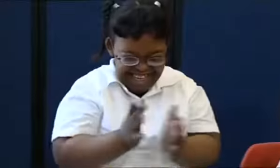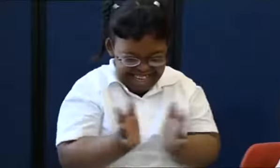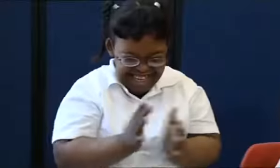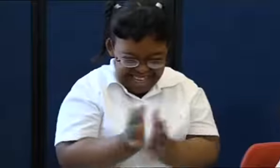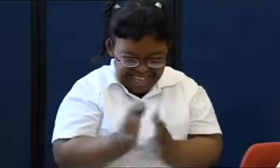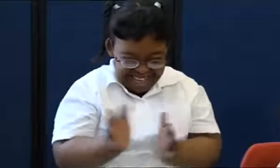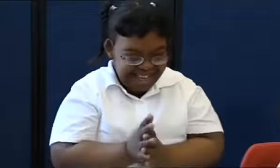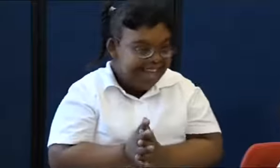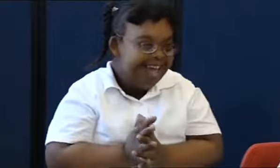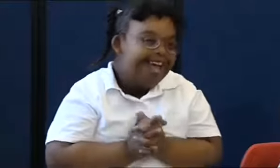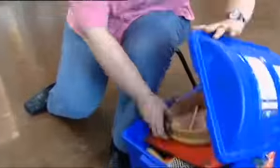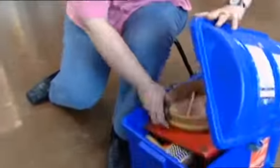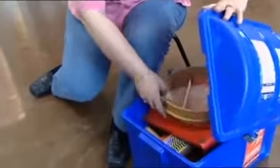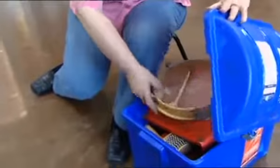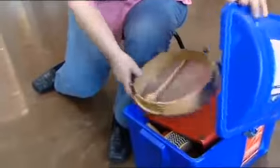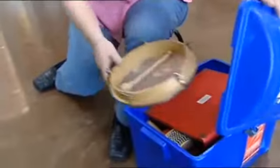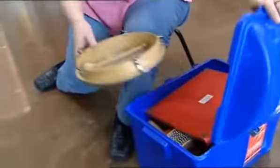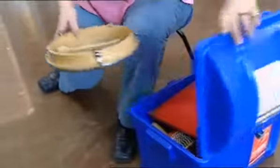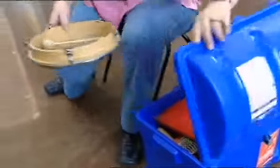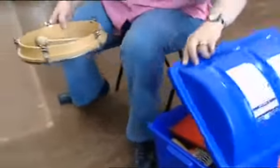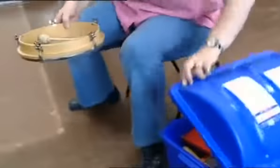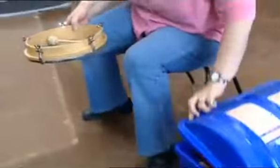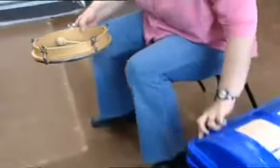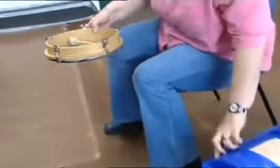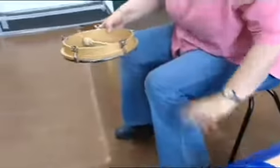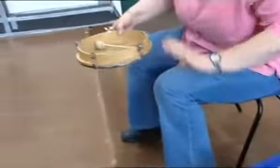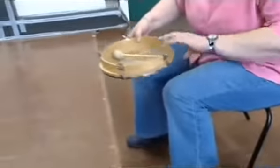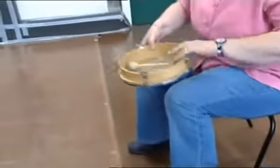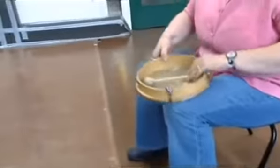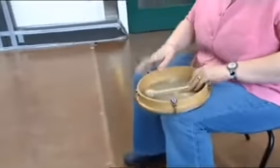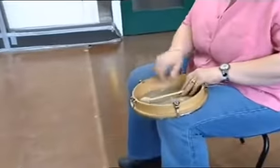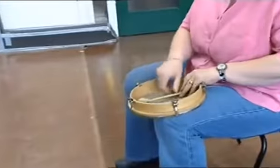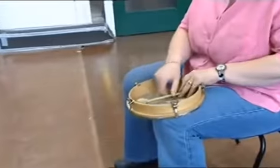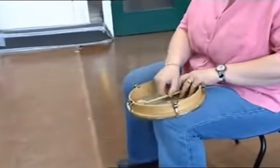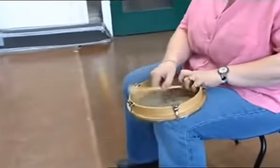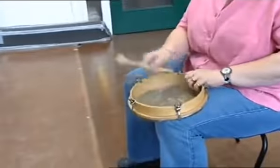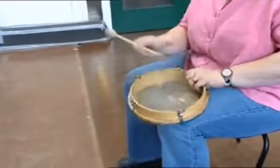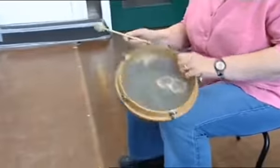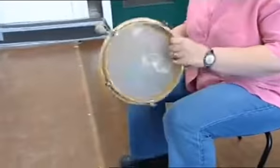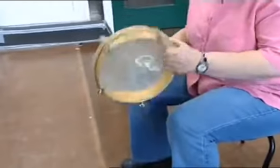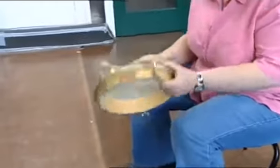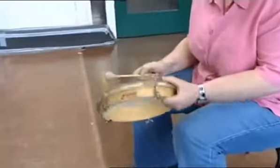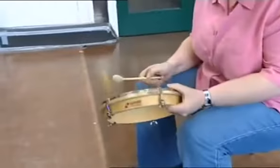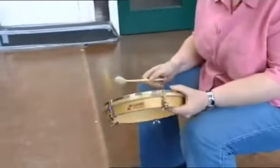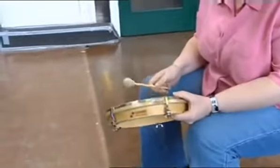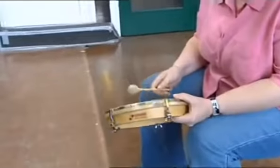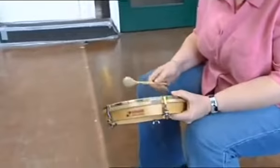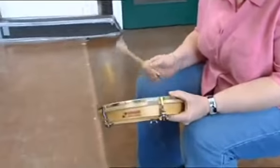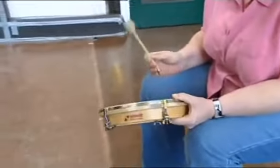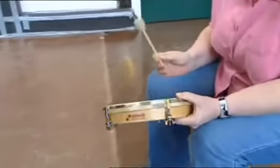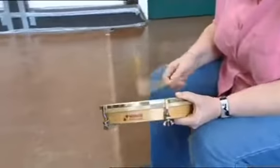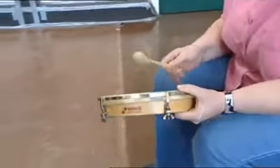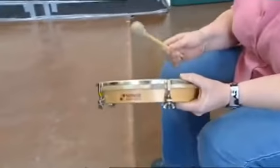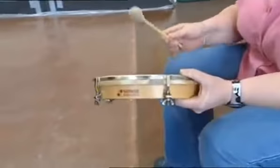hands like this. Here's something else that can make a noise. It's a drum. What noise does it make?